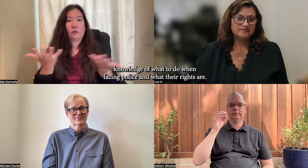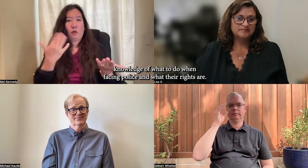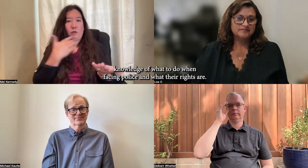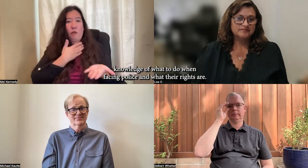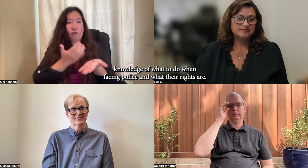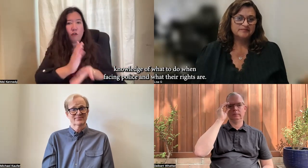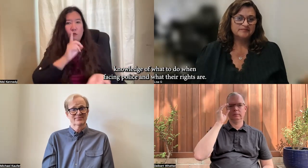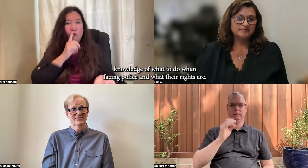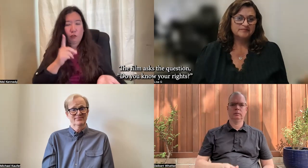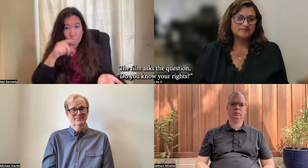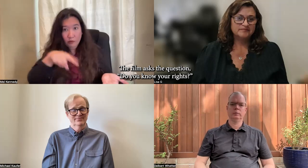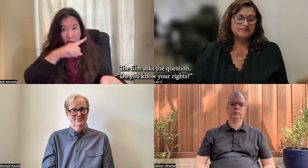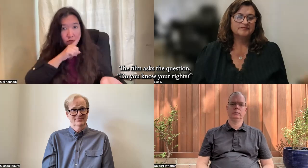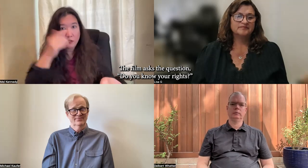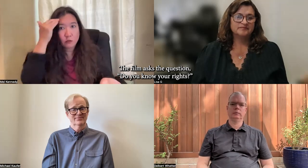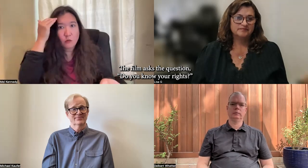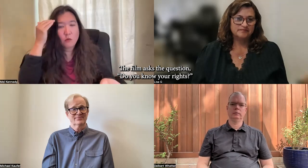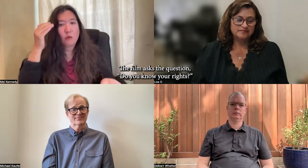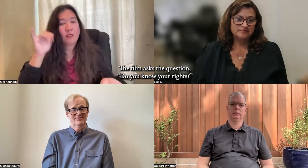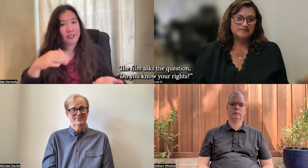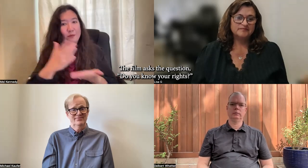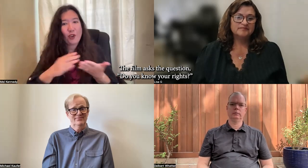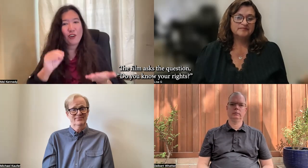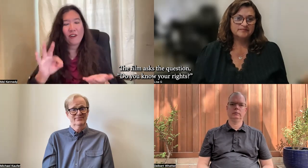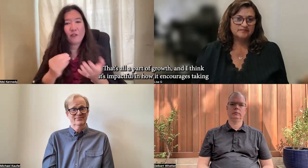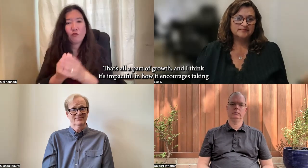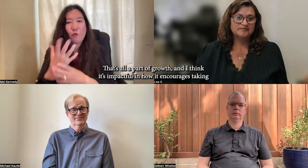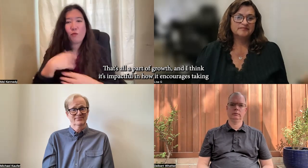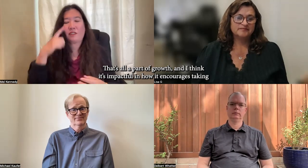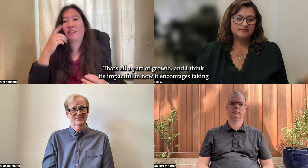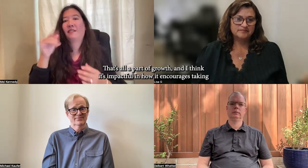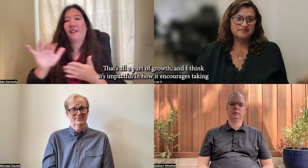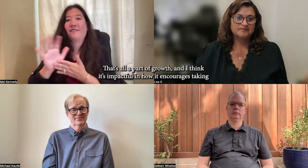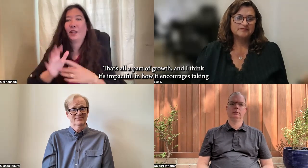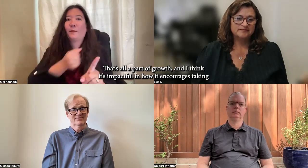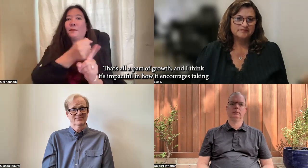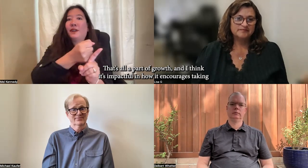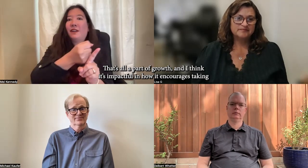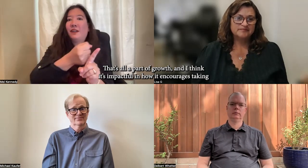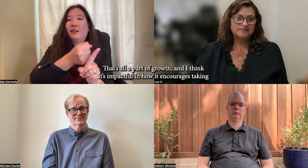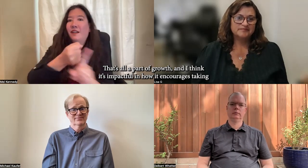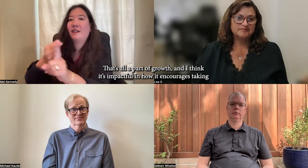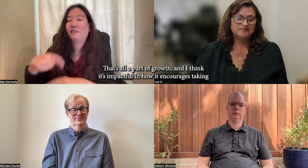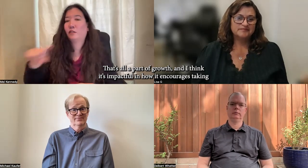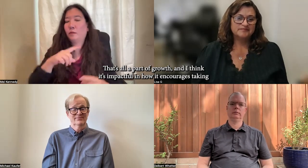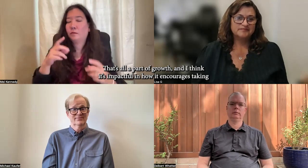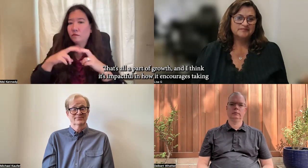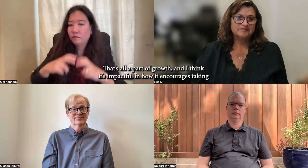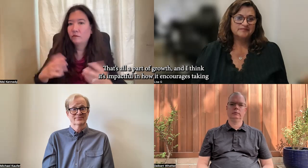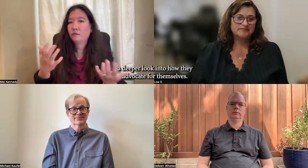police and what their rights are. The film asks the question, do you know your rights? That's all a part of growth, and I think it's impactful in how it encourages taking